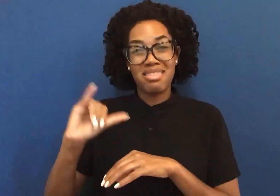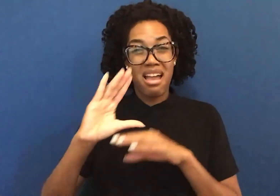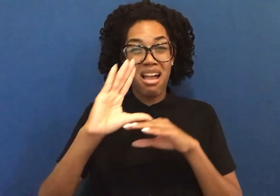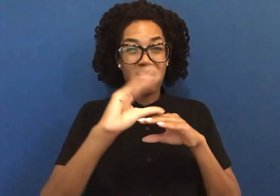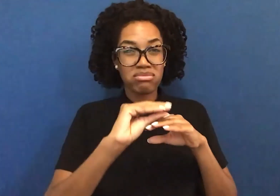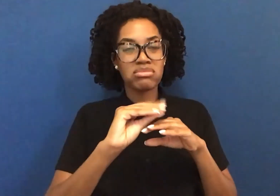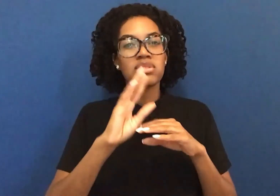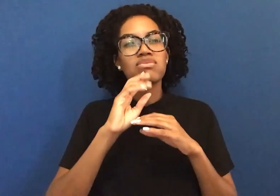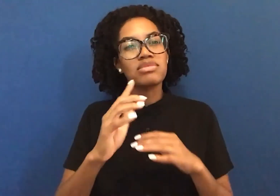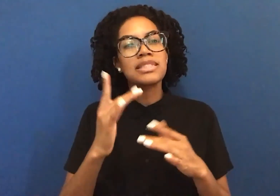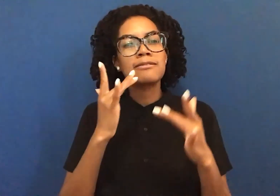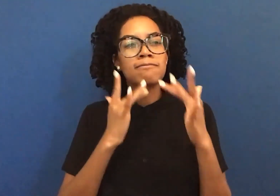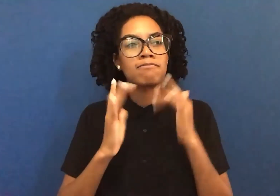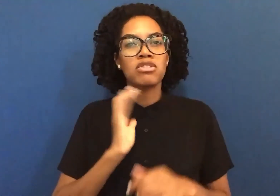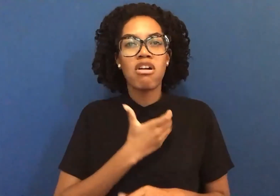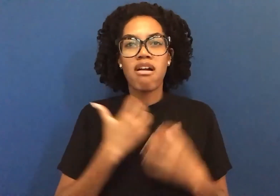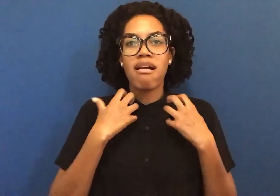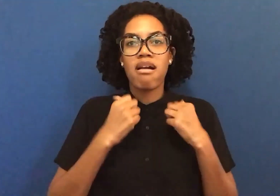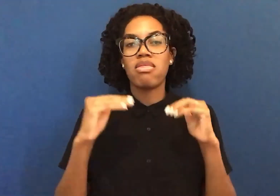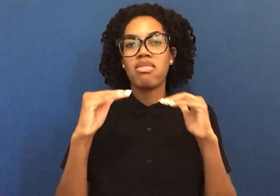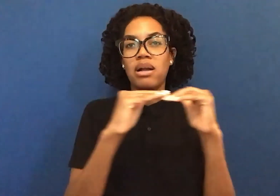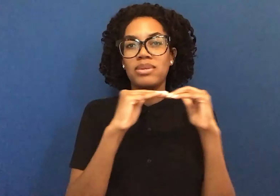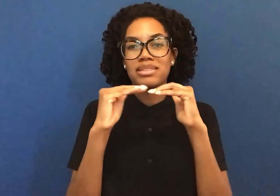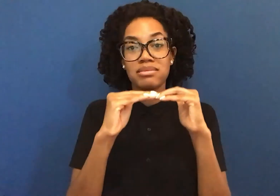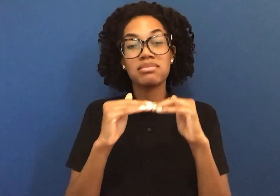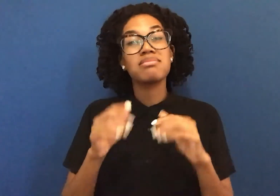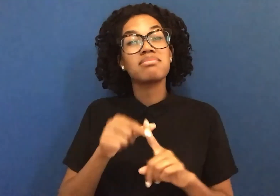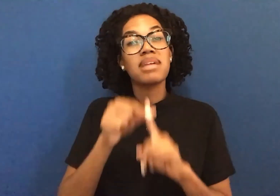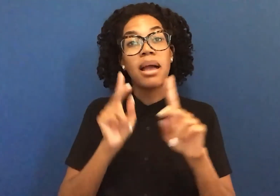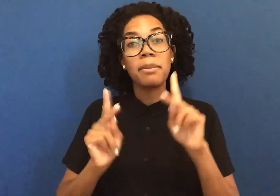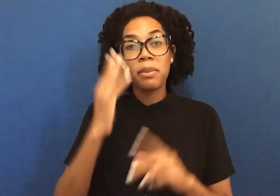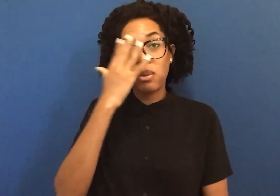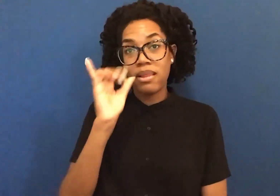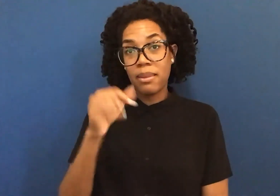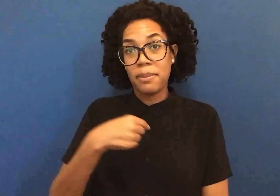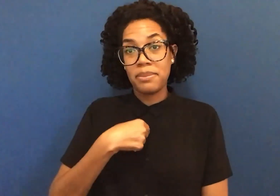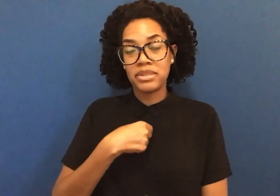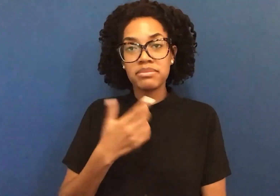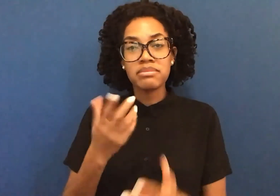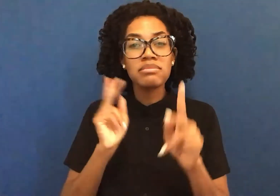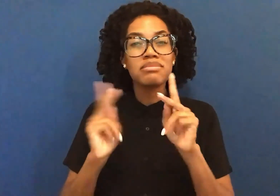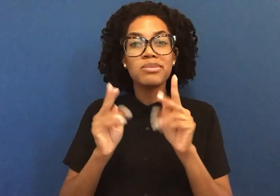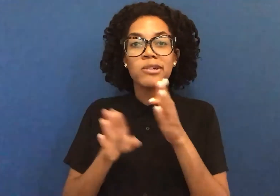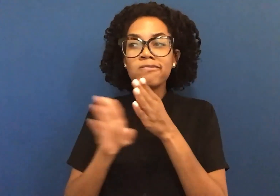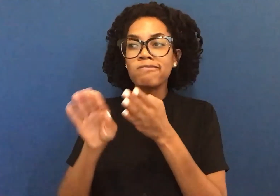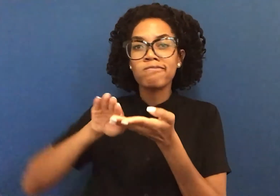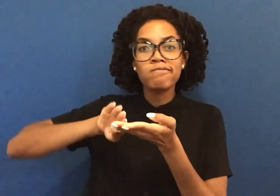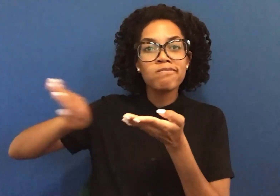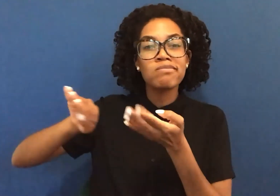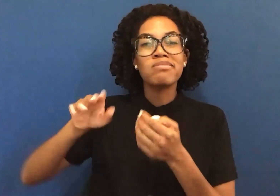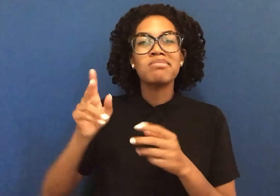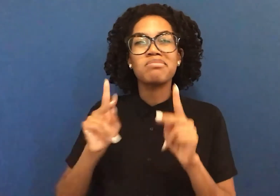us, especially those who look like me, those who have been marginalized, and those who have good reasons to distrust